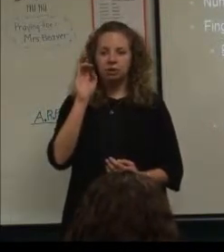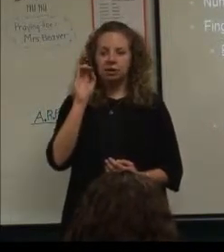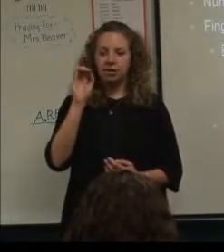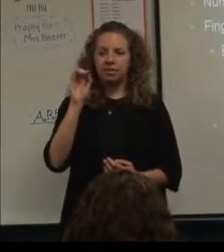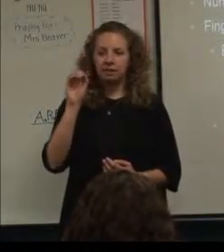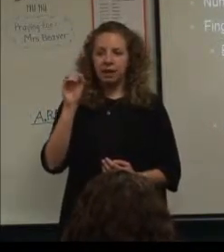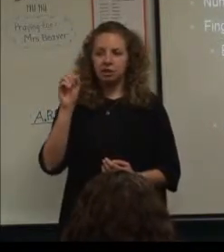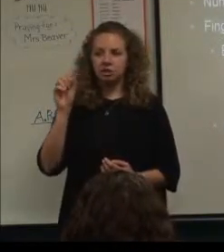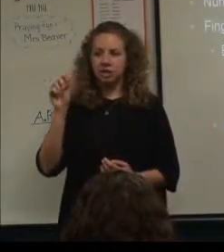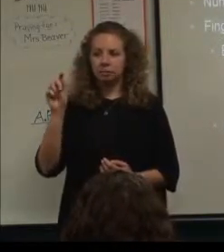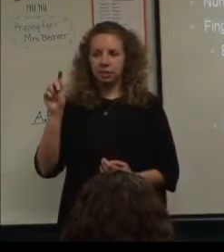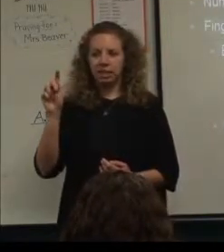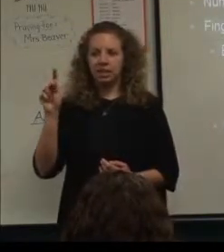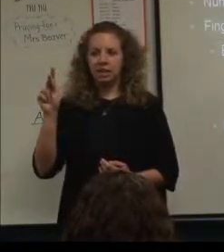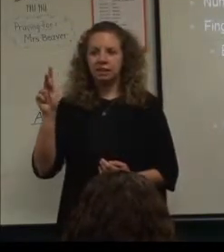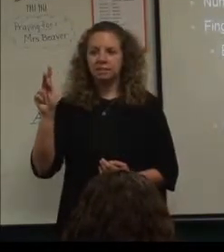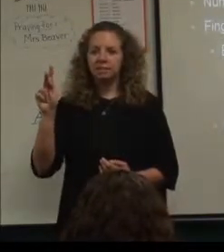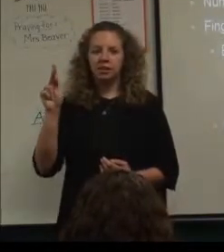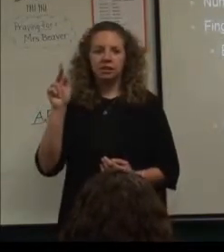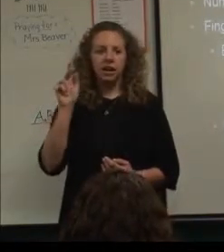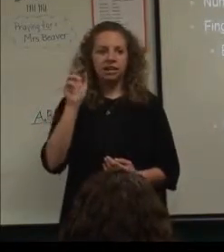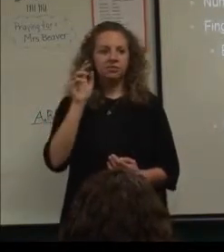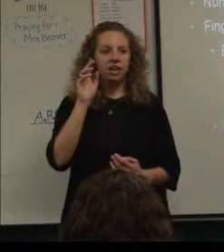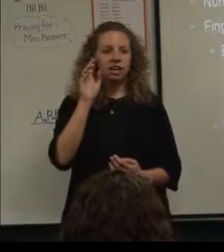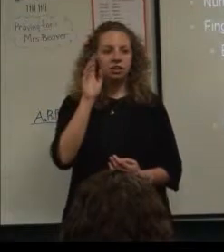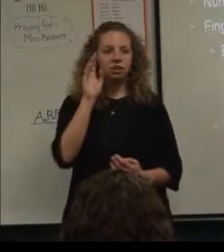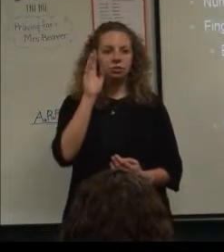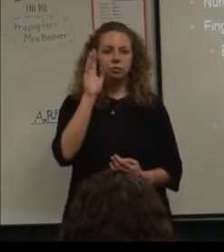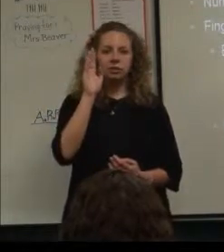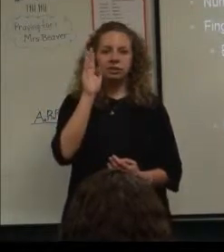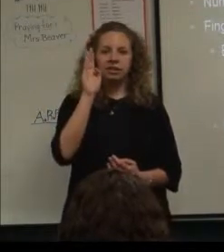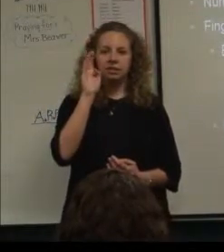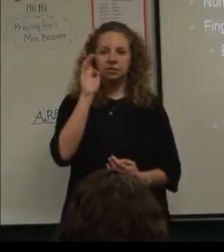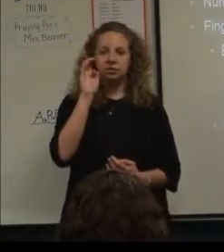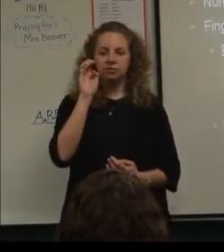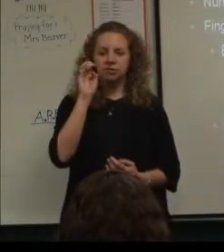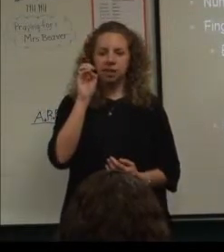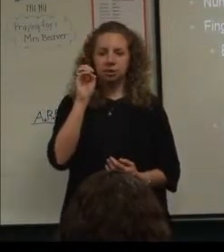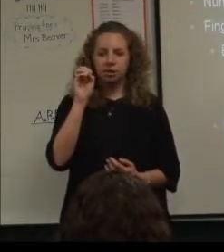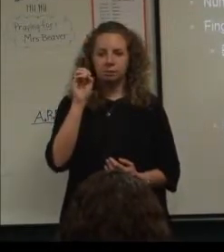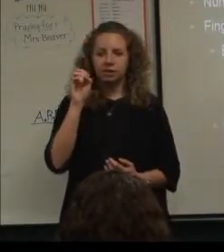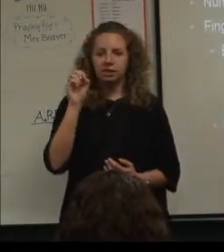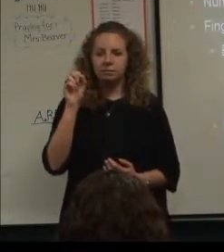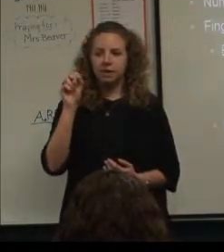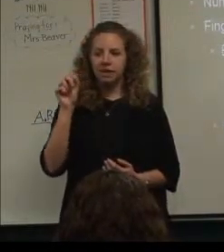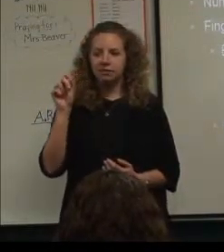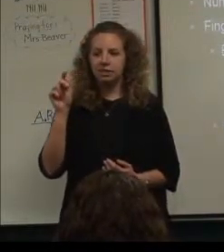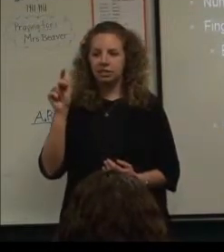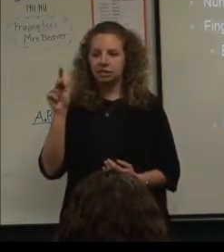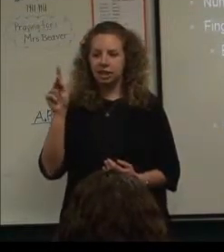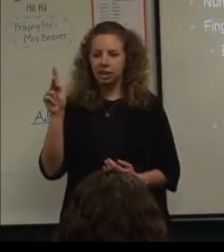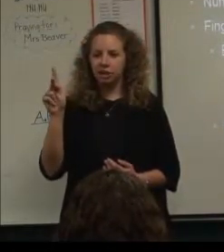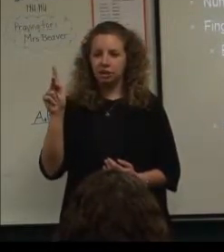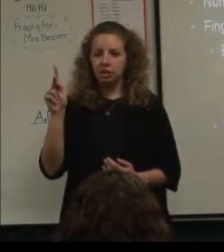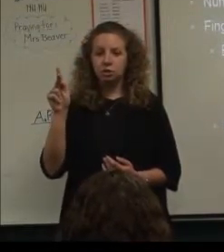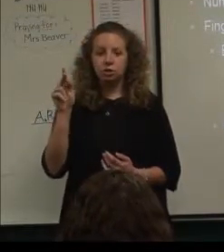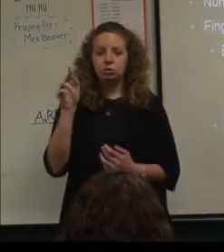kind of want to think about it just like blending, kind of like you were just being lazy and you didn't feel like completely making every single letter. So you